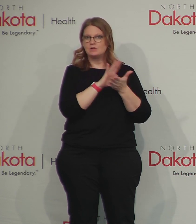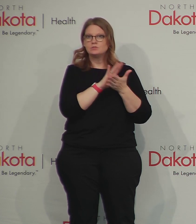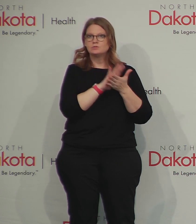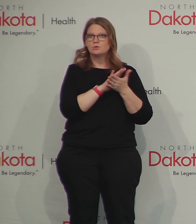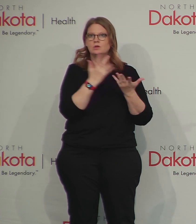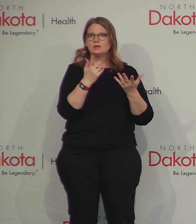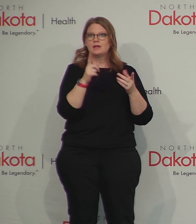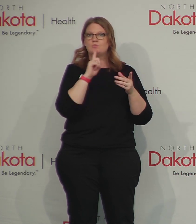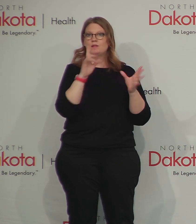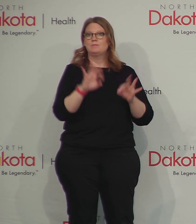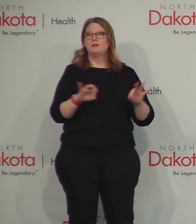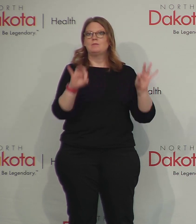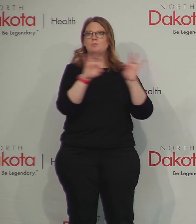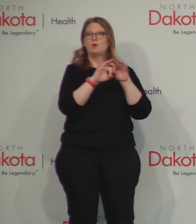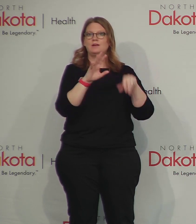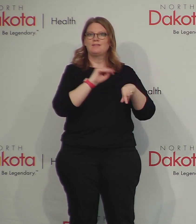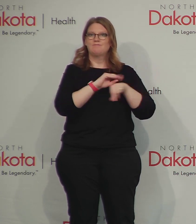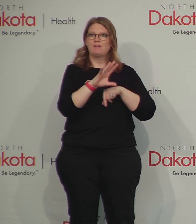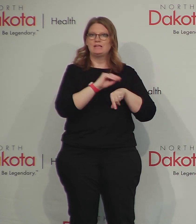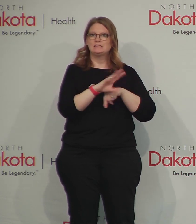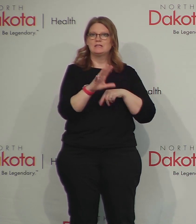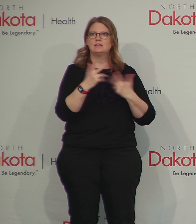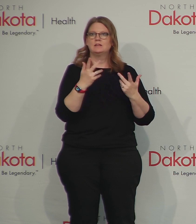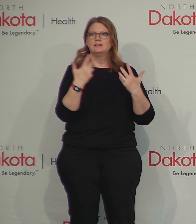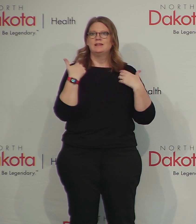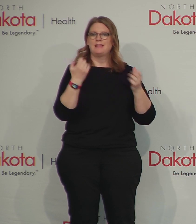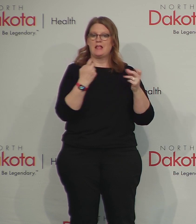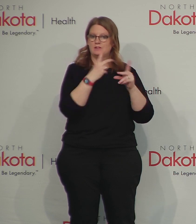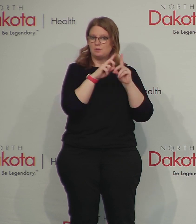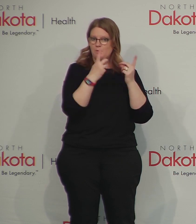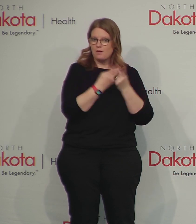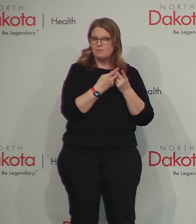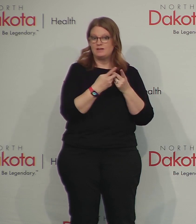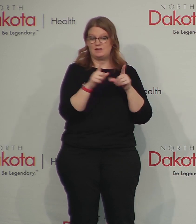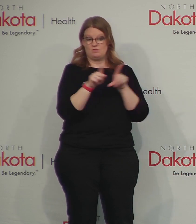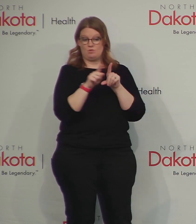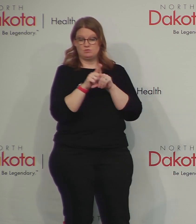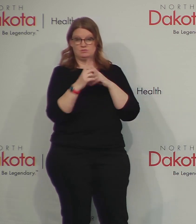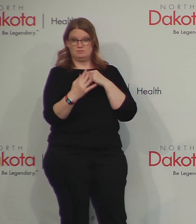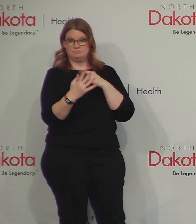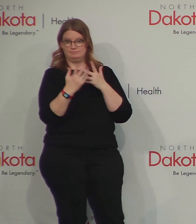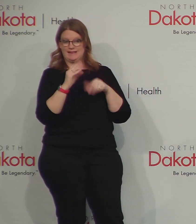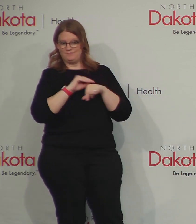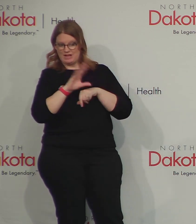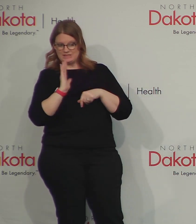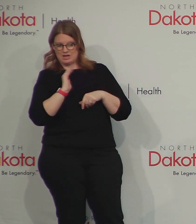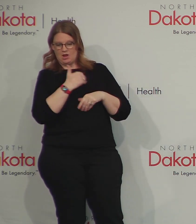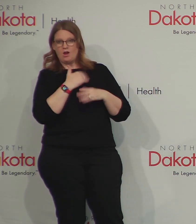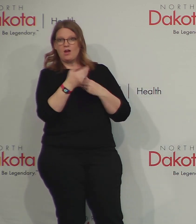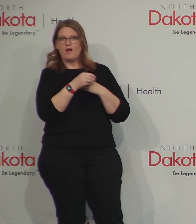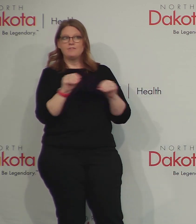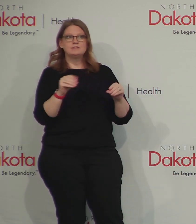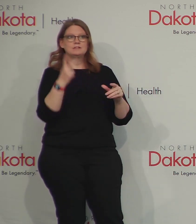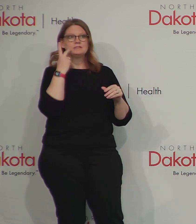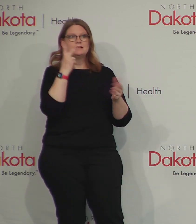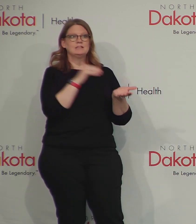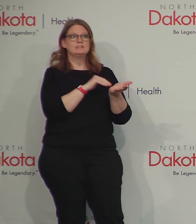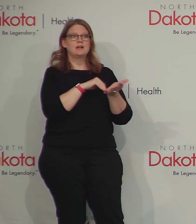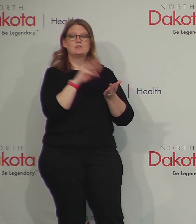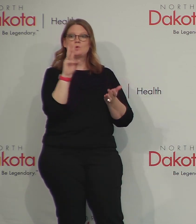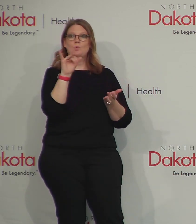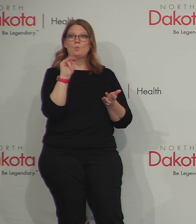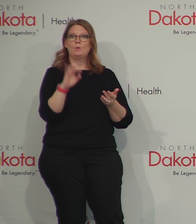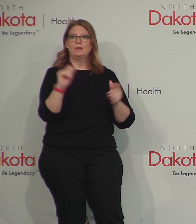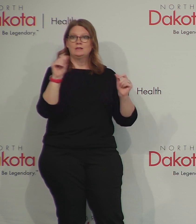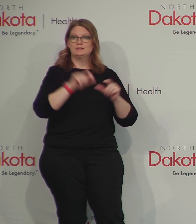Strategist, been a key player advising the health department and our office. During this time, I see that Dr. Wynne's up on the